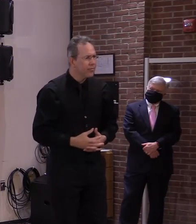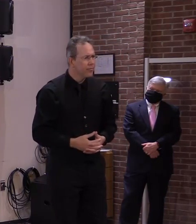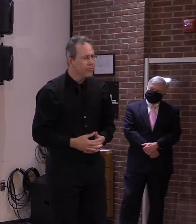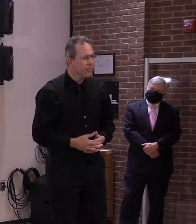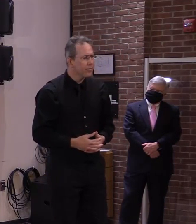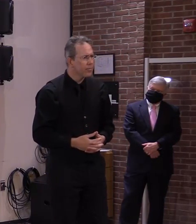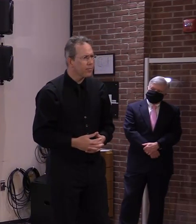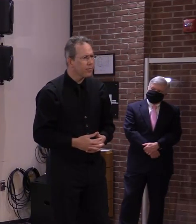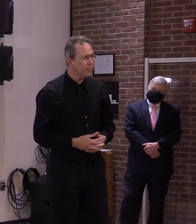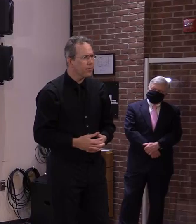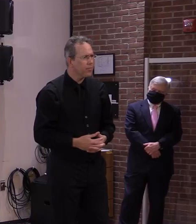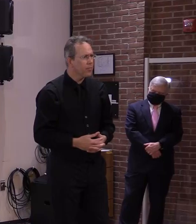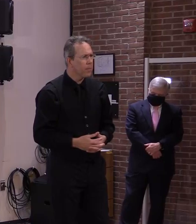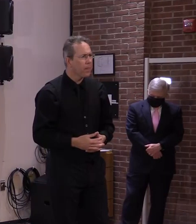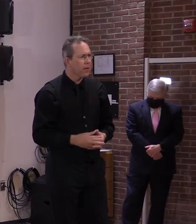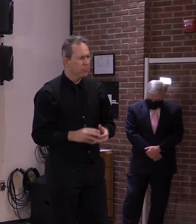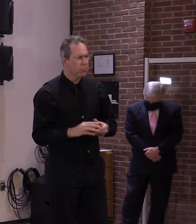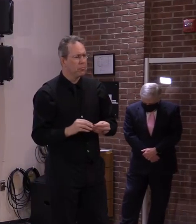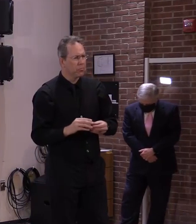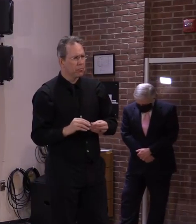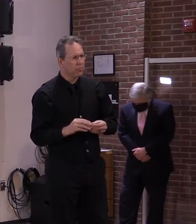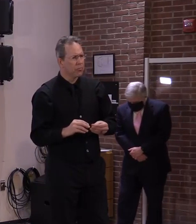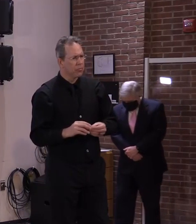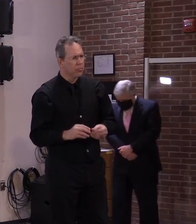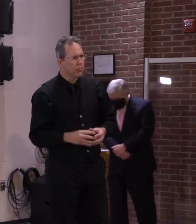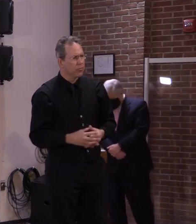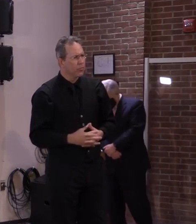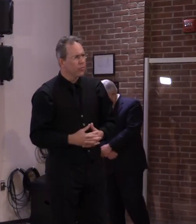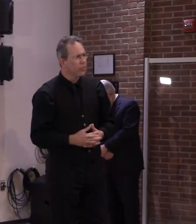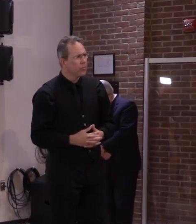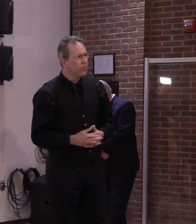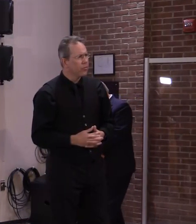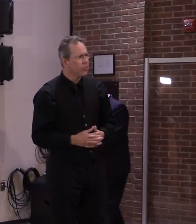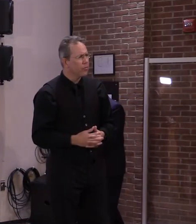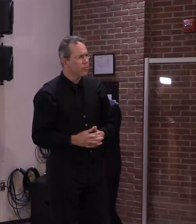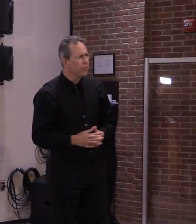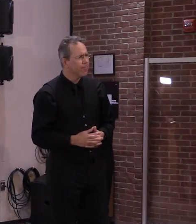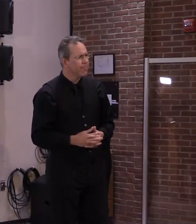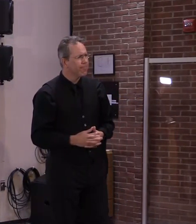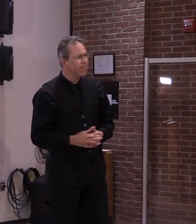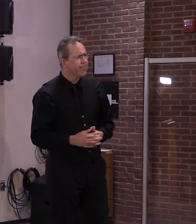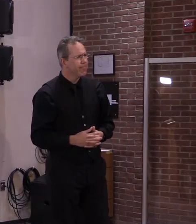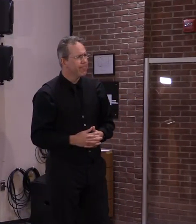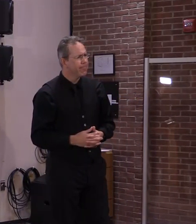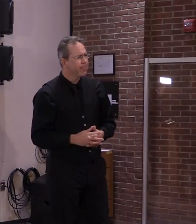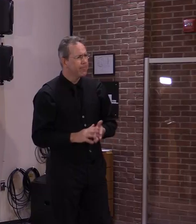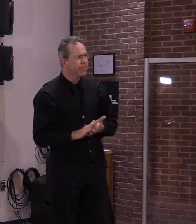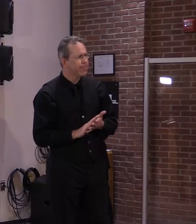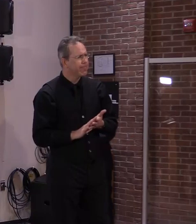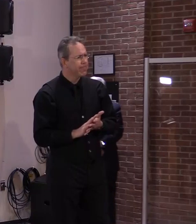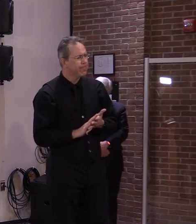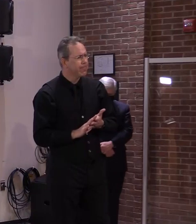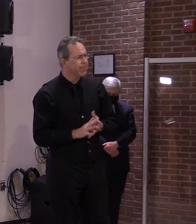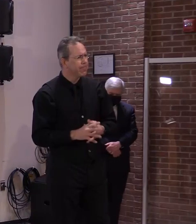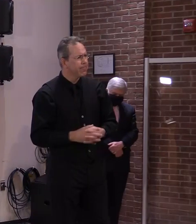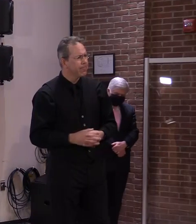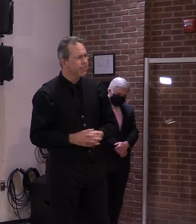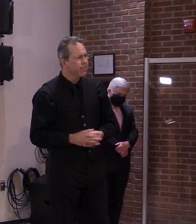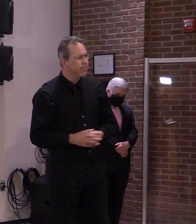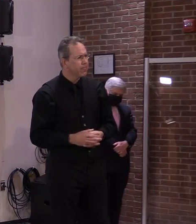them? I mean, we've talked a lot about the measures that Vermont has had in place for a long time, but they don't seem to be